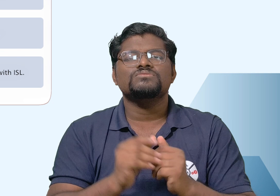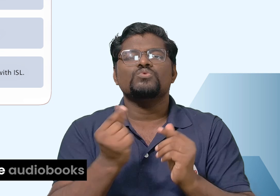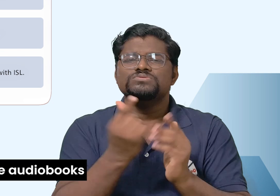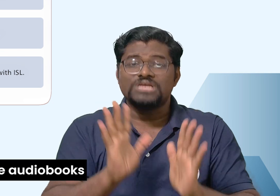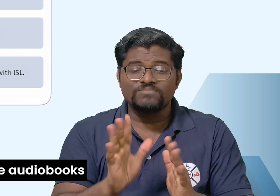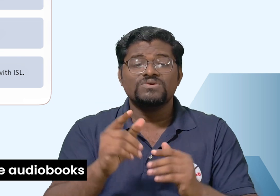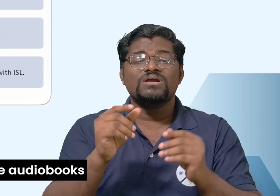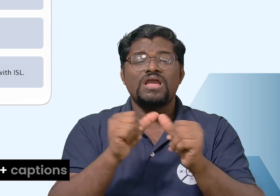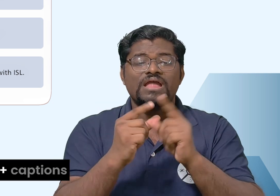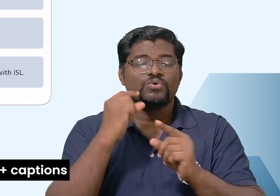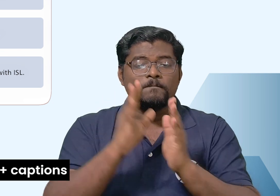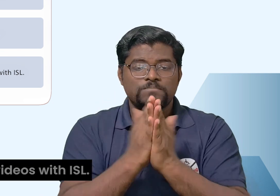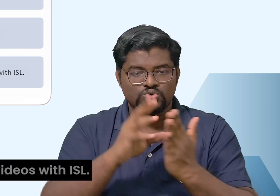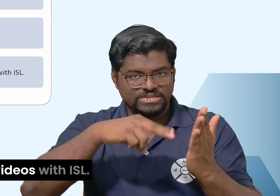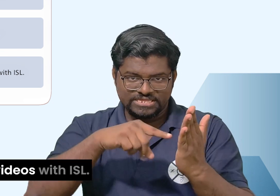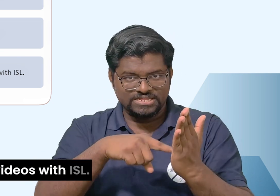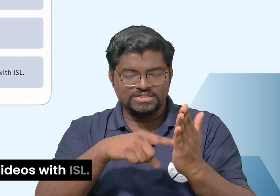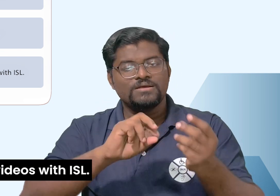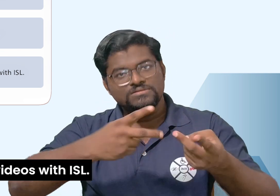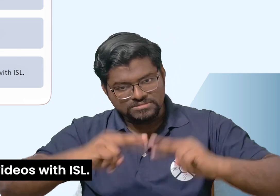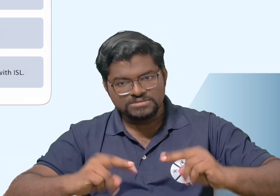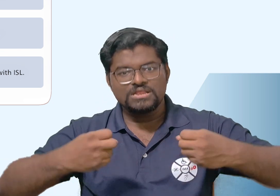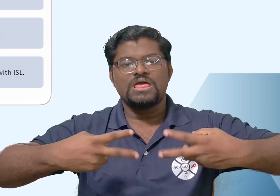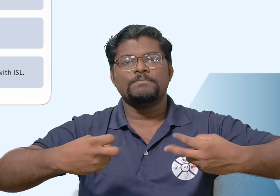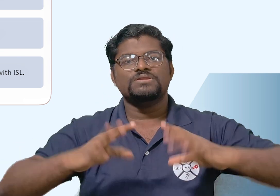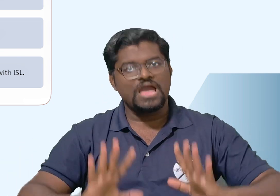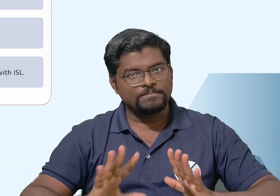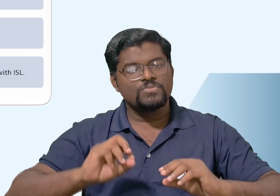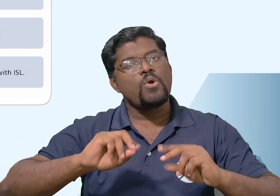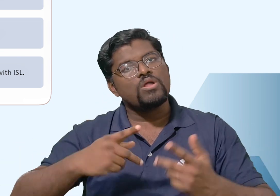Use audiobooks plus captions or videos with ISL.